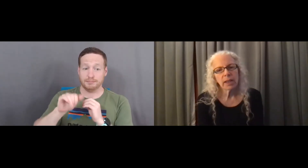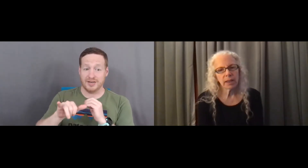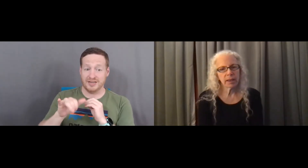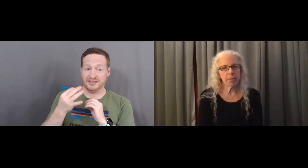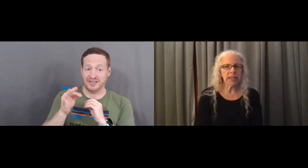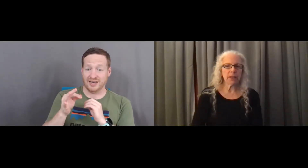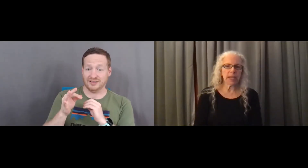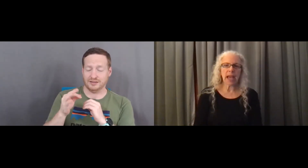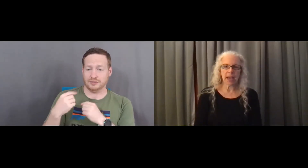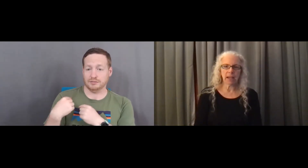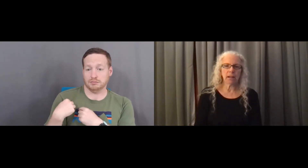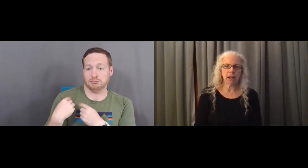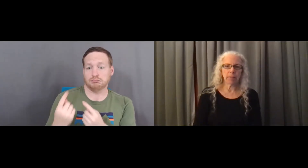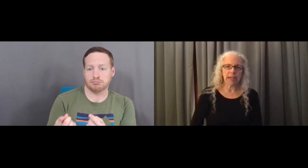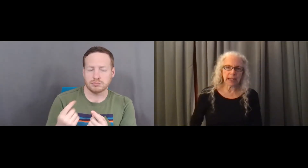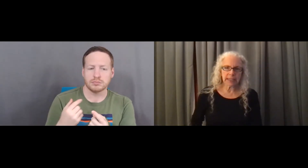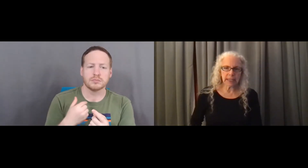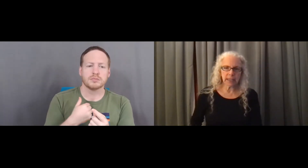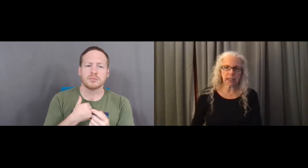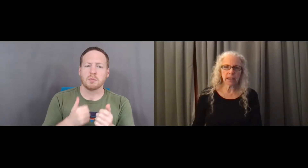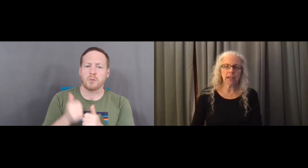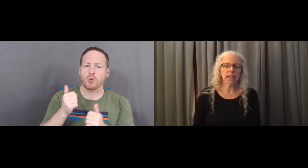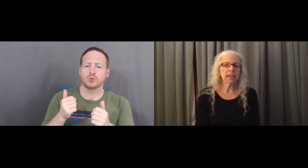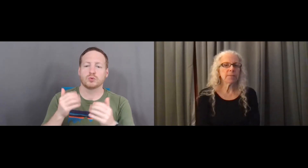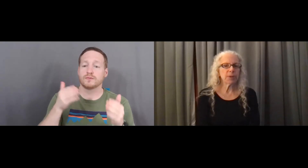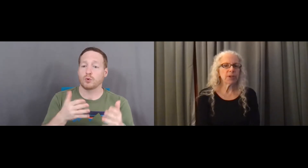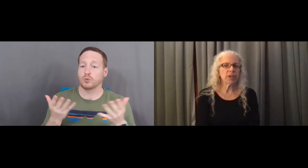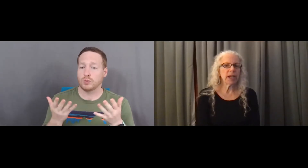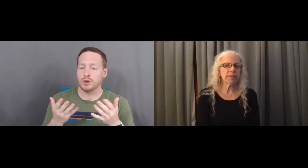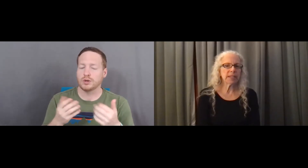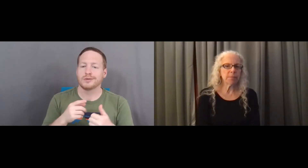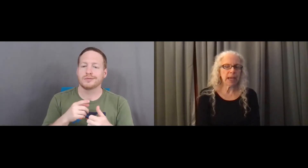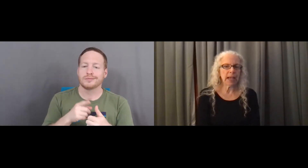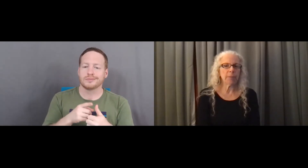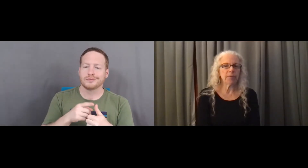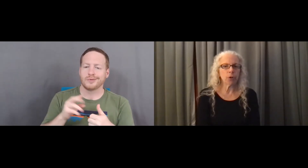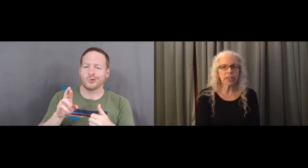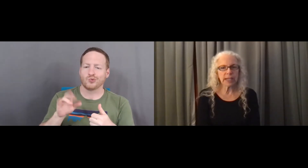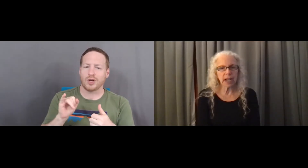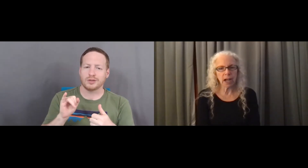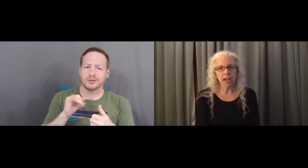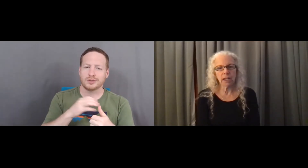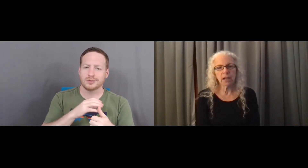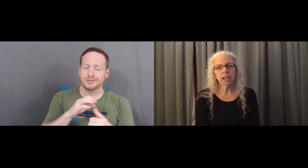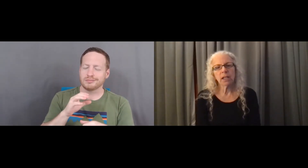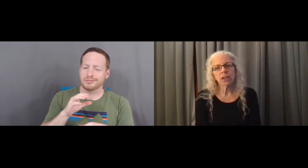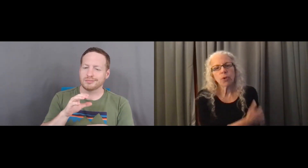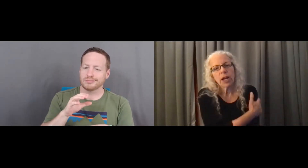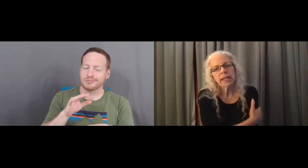the meeting that we had on May 19th, in this period of time since May, I've been focusing on the Rhode